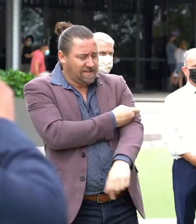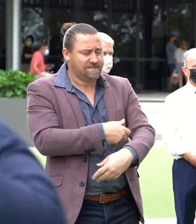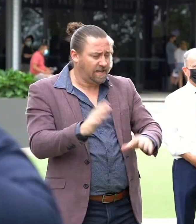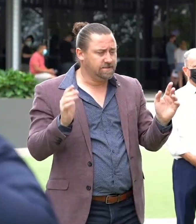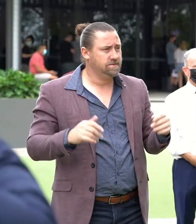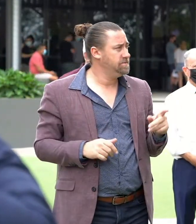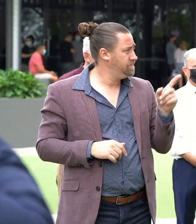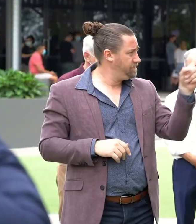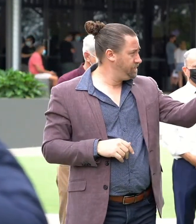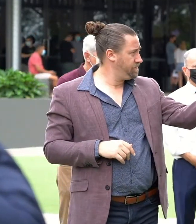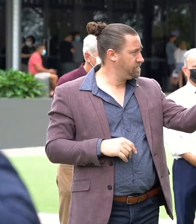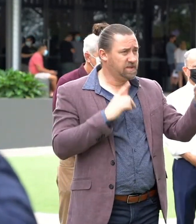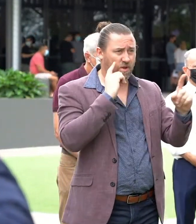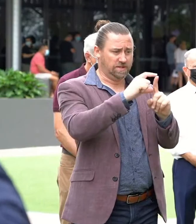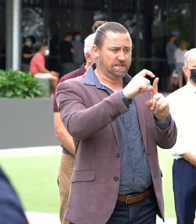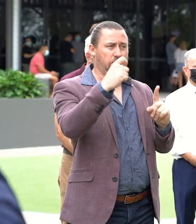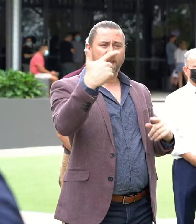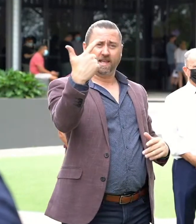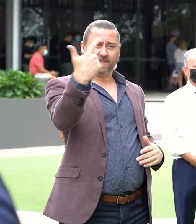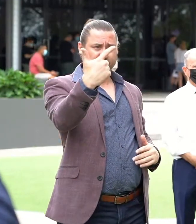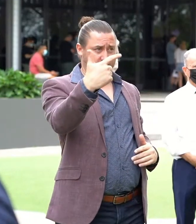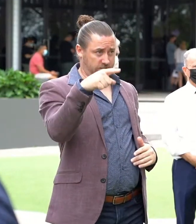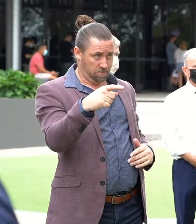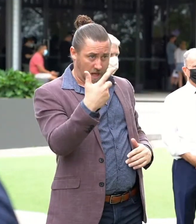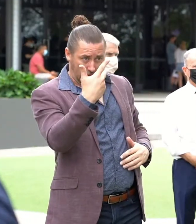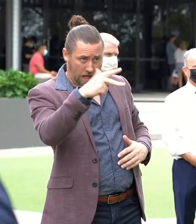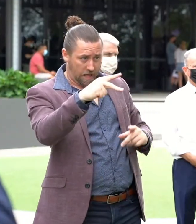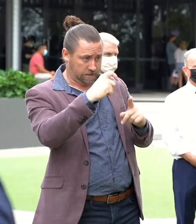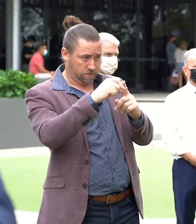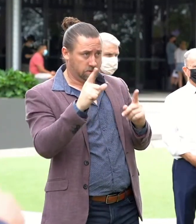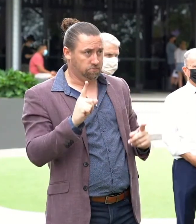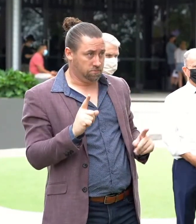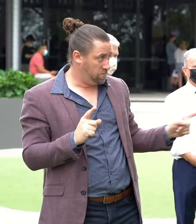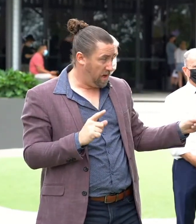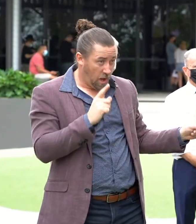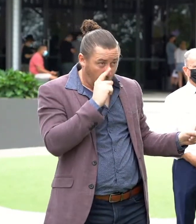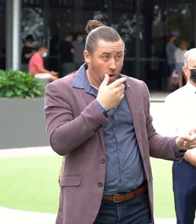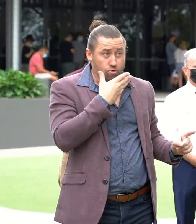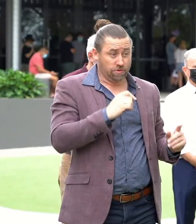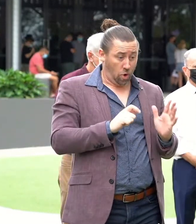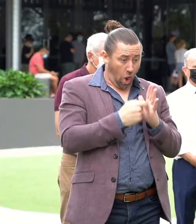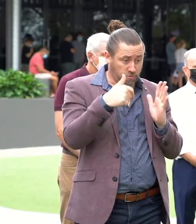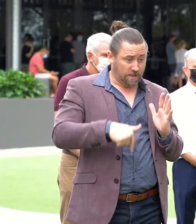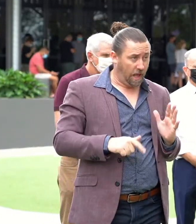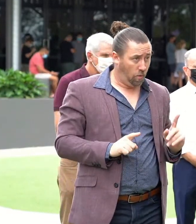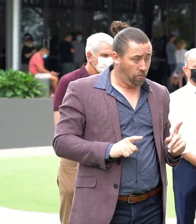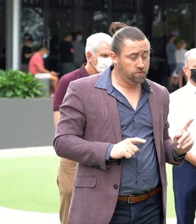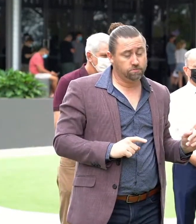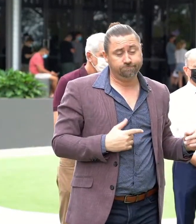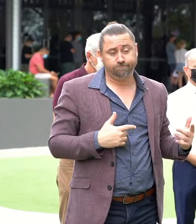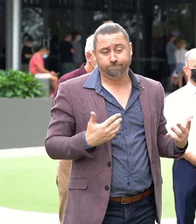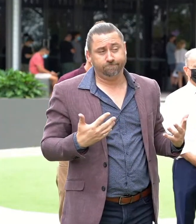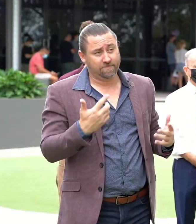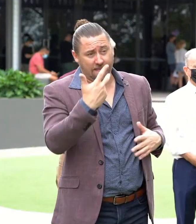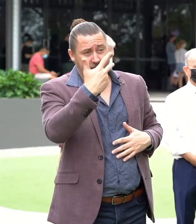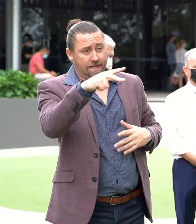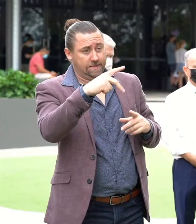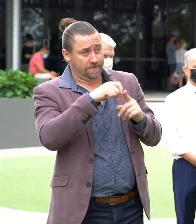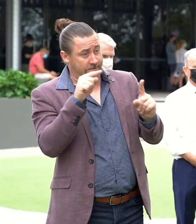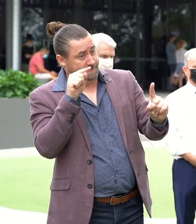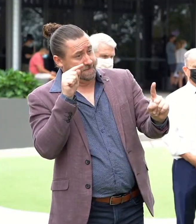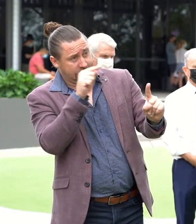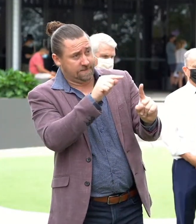80% by that December 17th date, does that increase the likelihood of lockdowns around that Christmas period? Look, if we don't get to the 80%, obviously the Premier